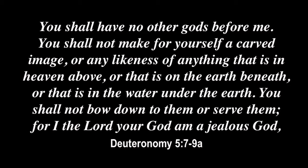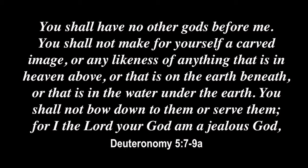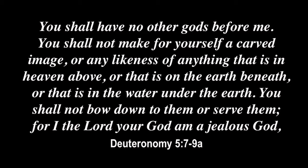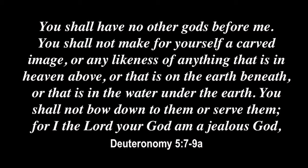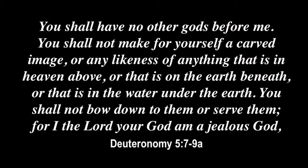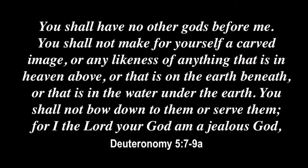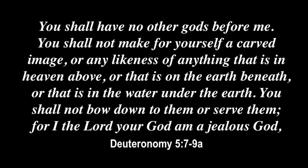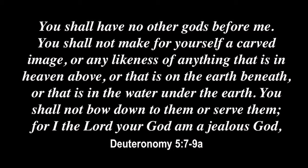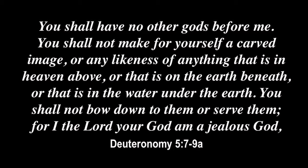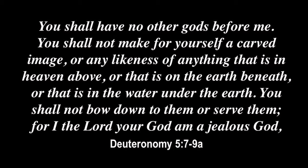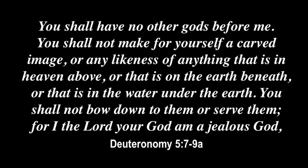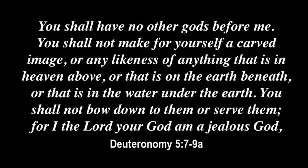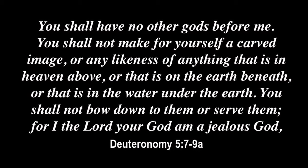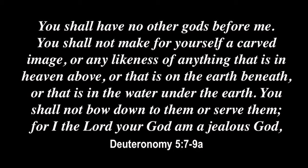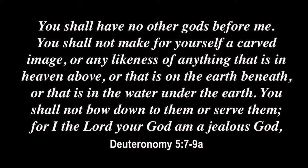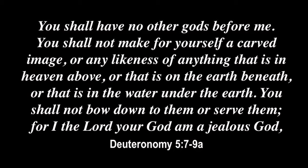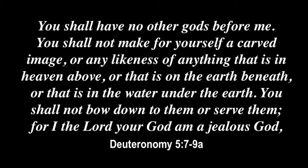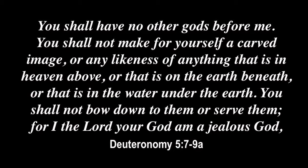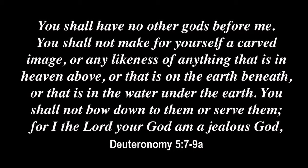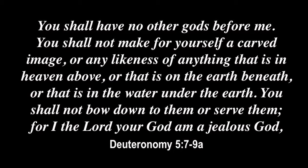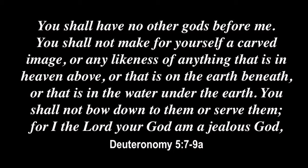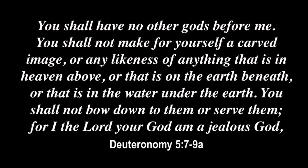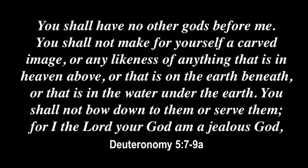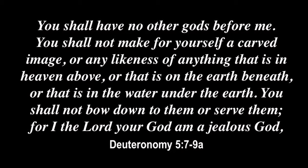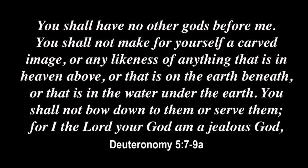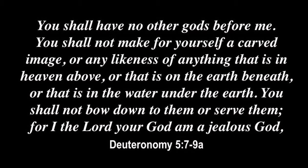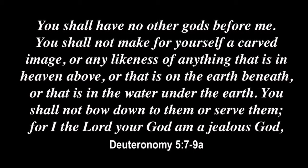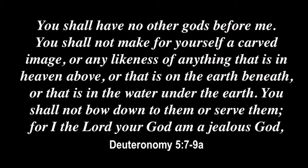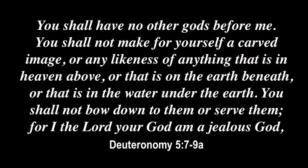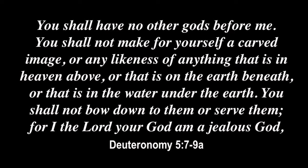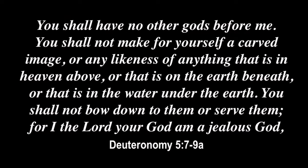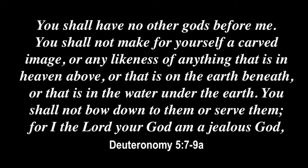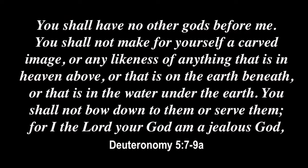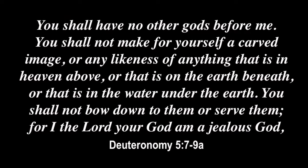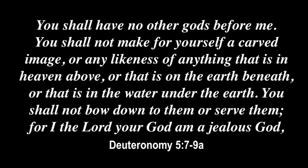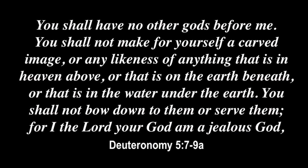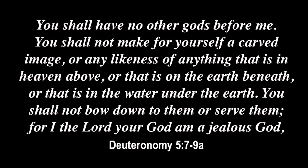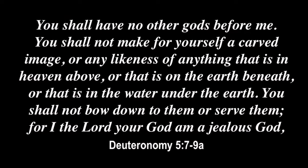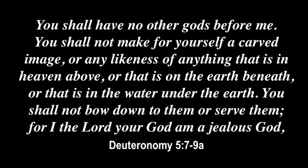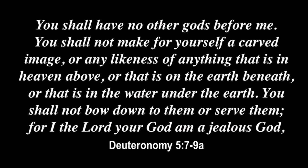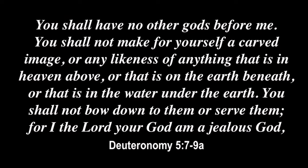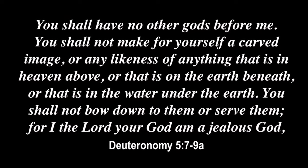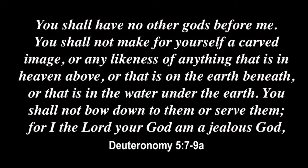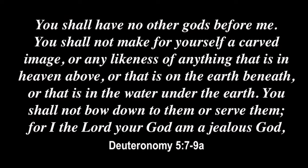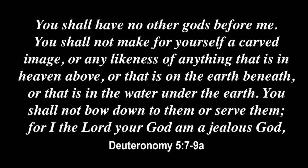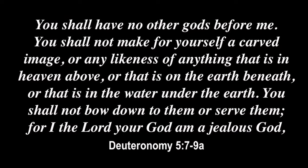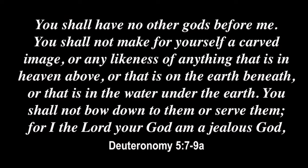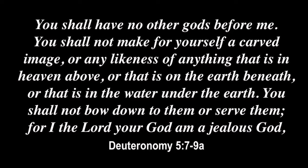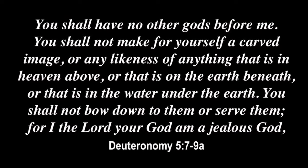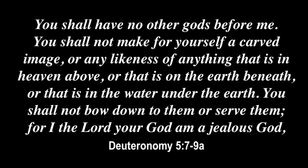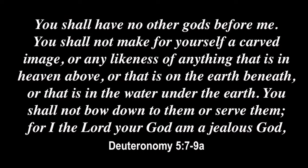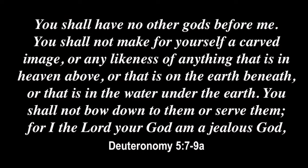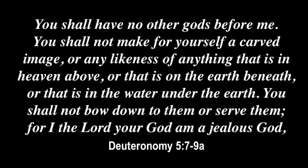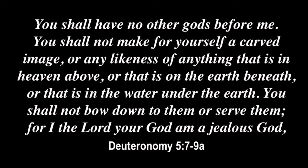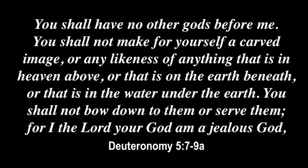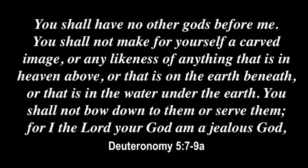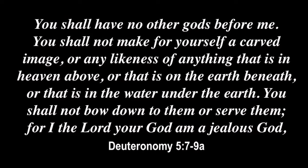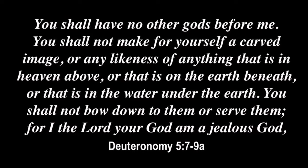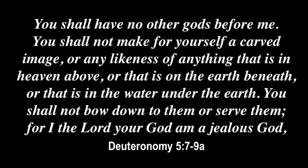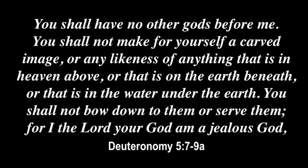is in heaven above, or that is on the earth beneath, or that is in the water under the earth. You shall not bow down to them or serve them, for I, the Lord